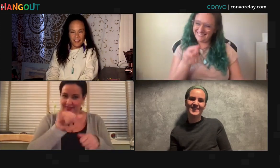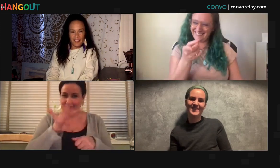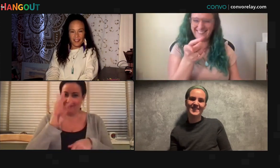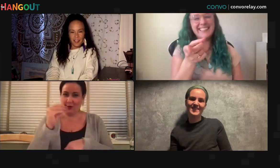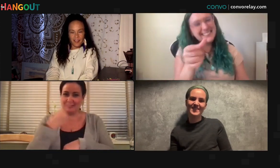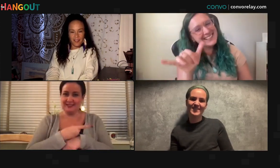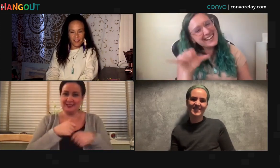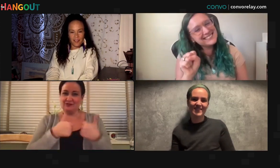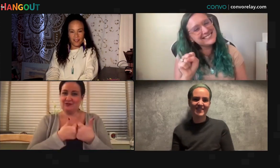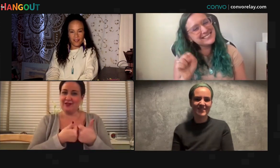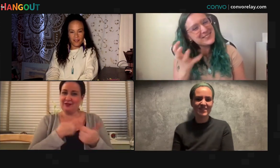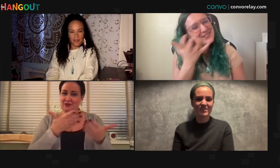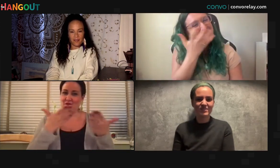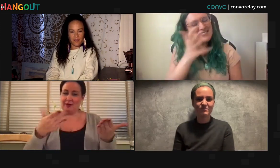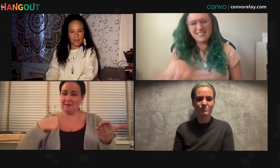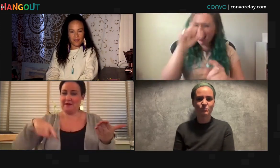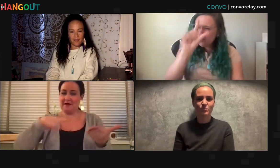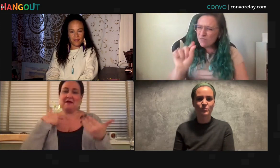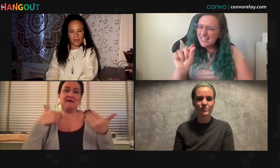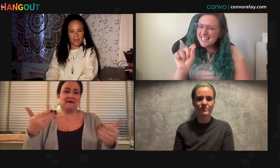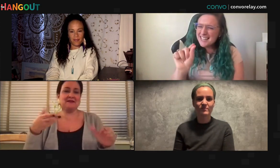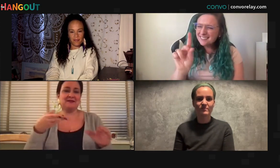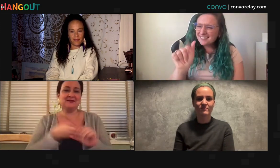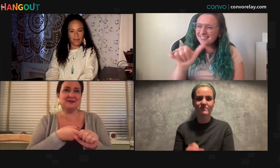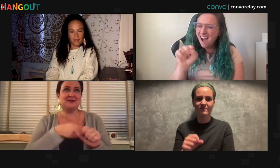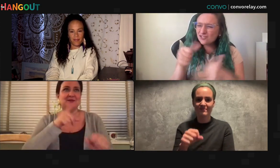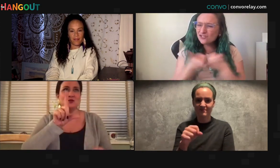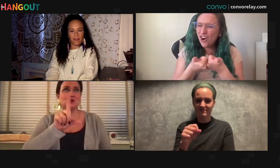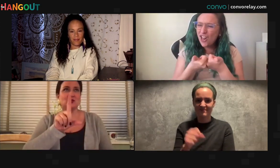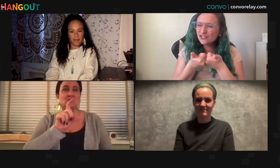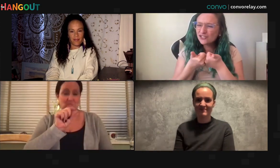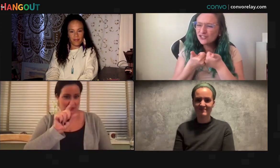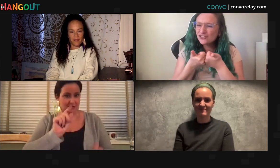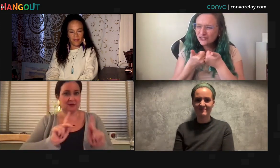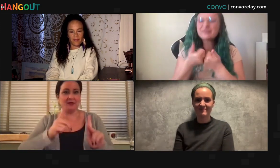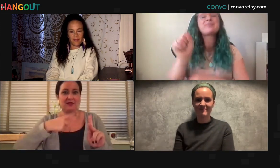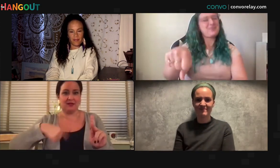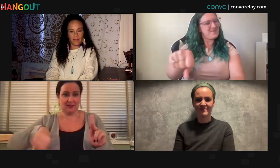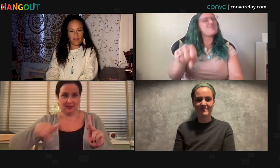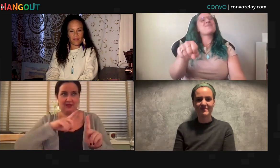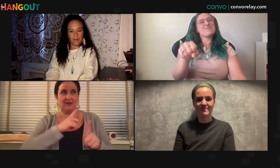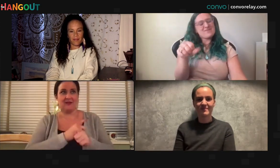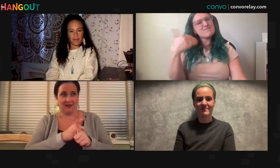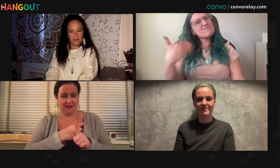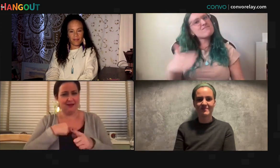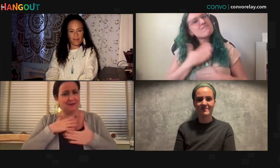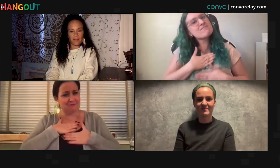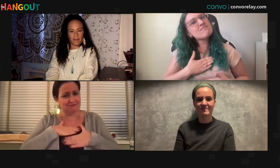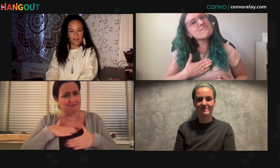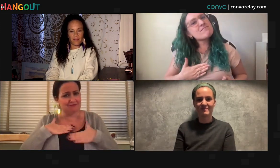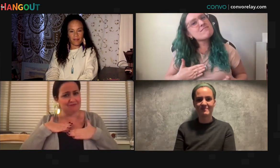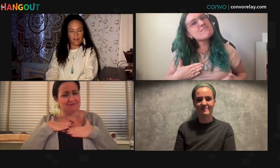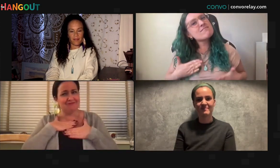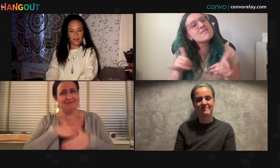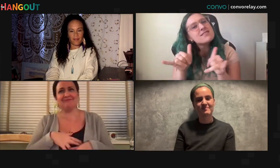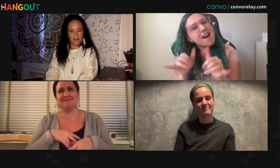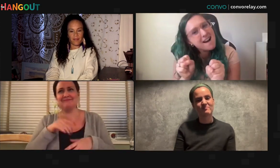it short. I do remember that 40-day challenge that they recommended we join. Yeah, there was 20 day 20 challenge. people. That's right.